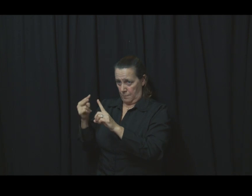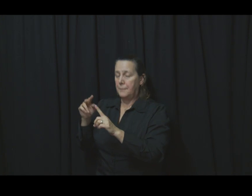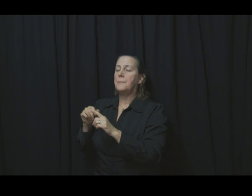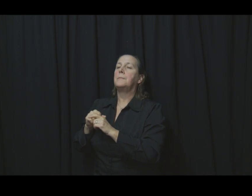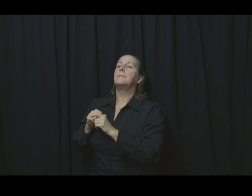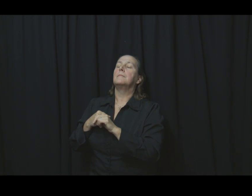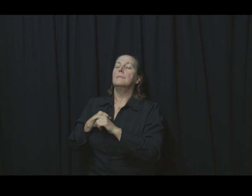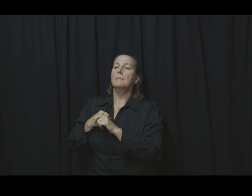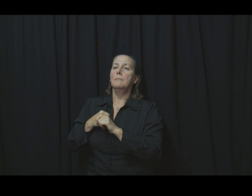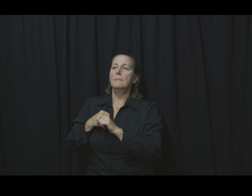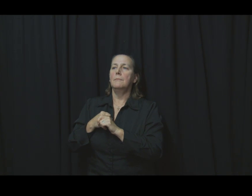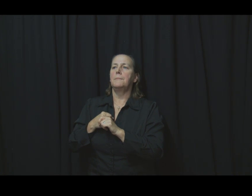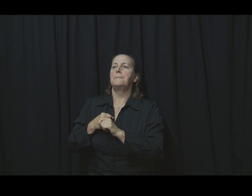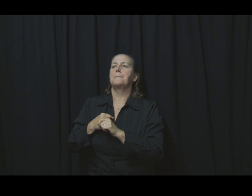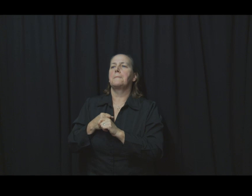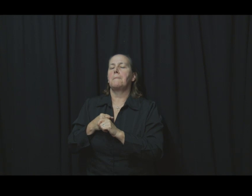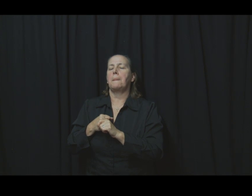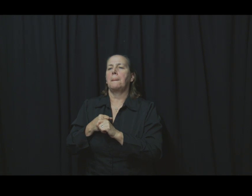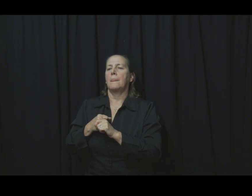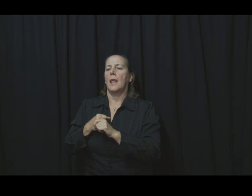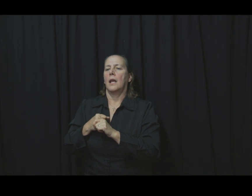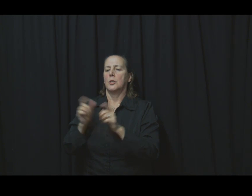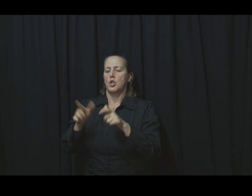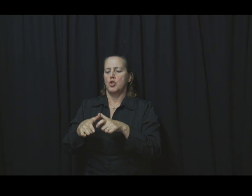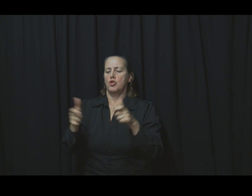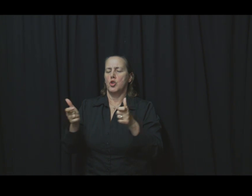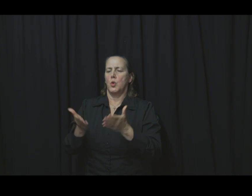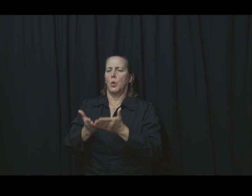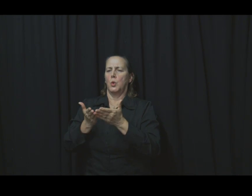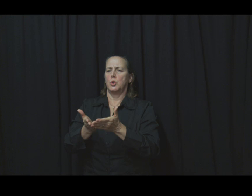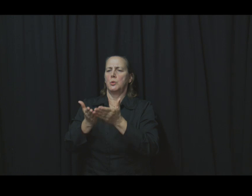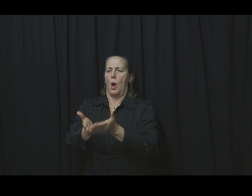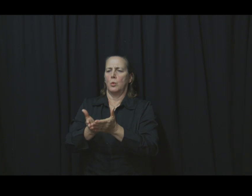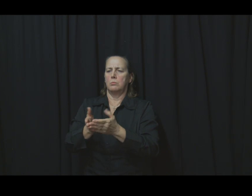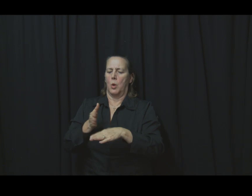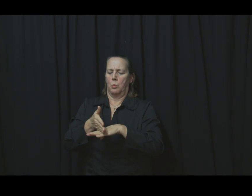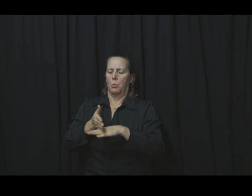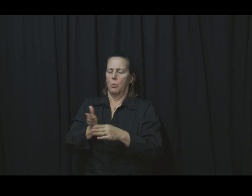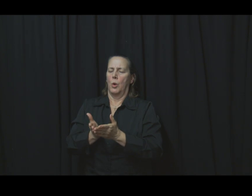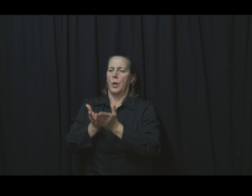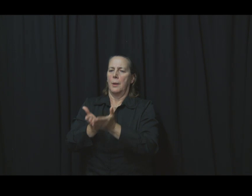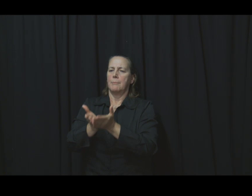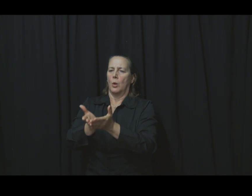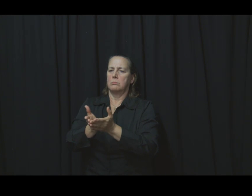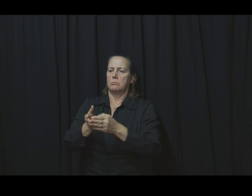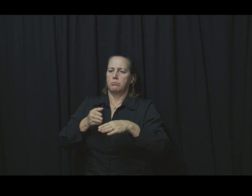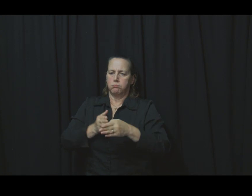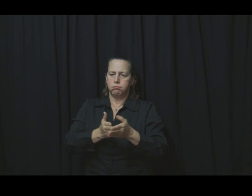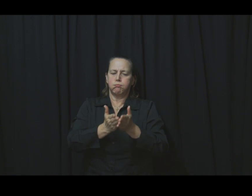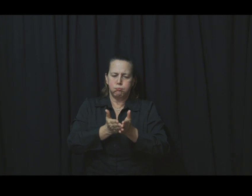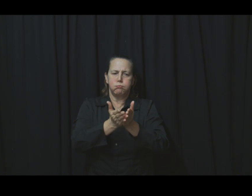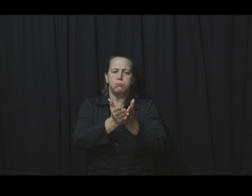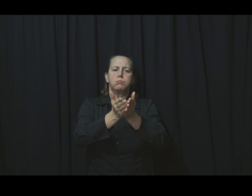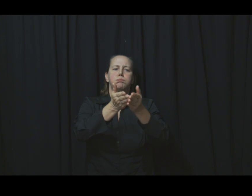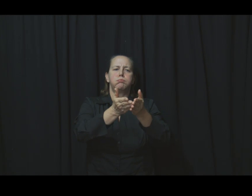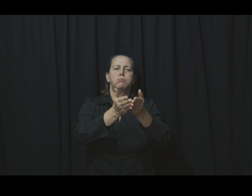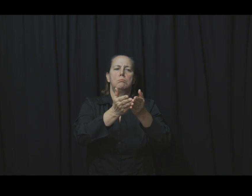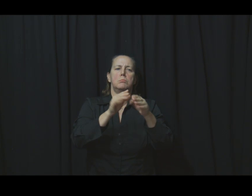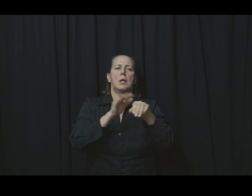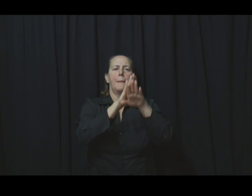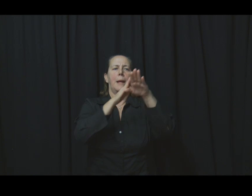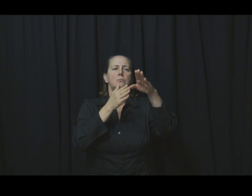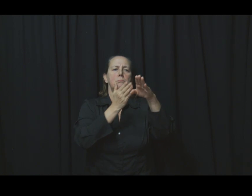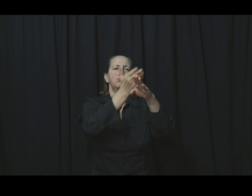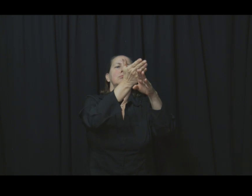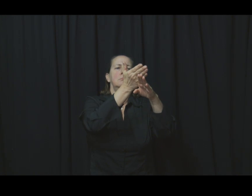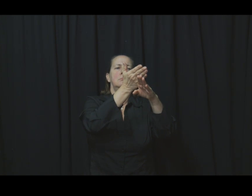that this giant boat, very large wooden ship, went aground safely on a mountain in the Middle East, what we now